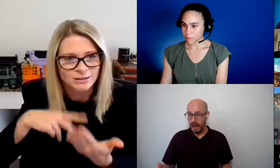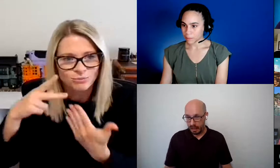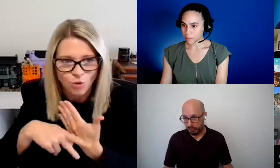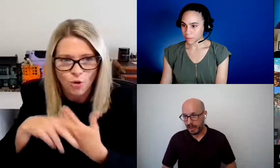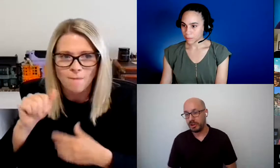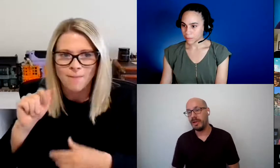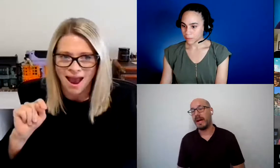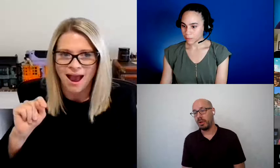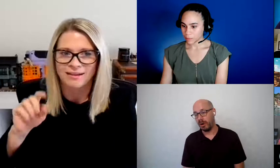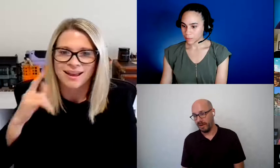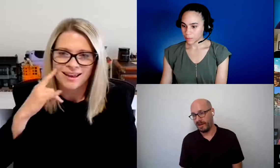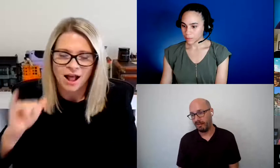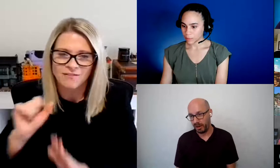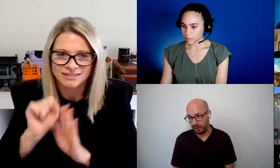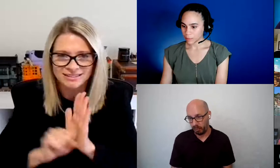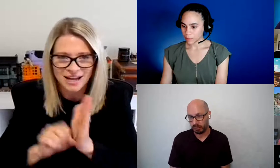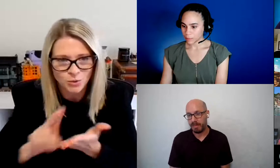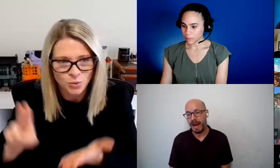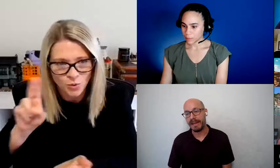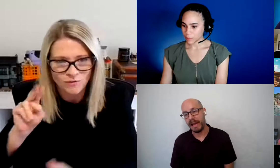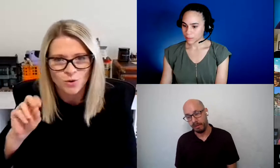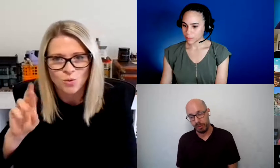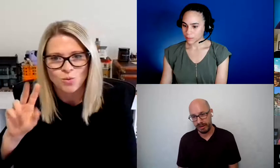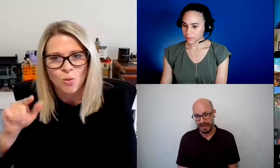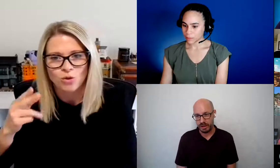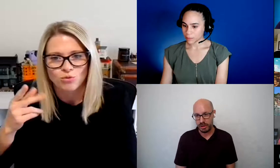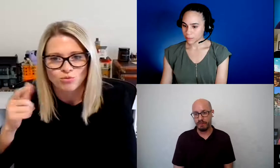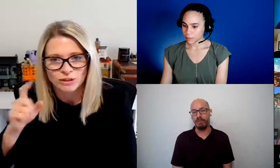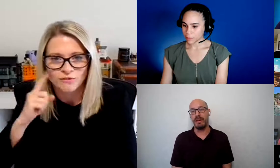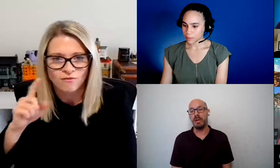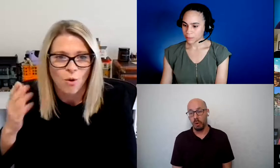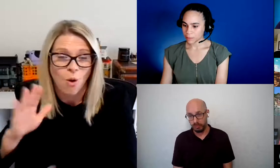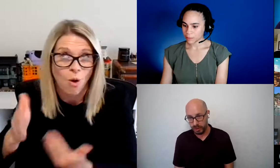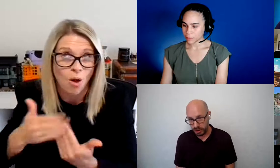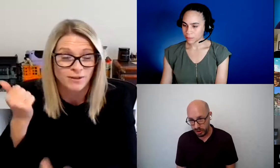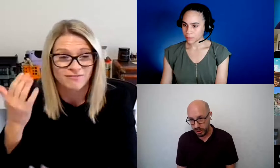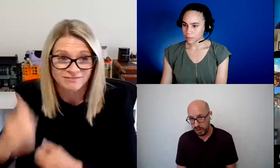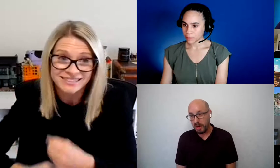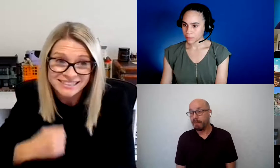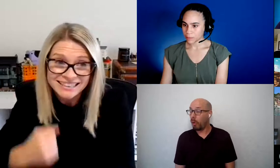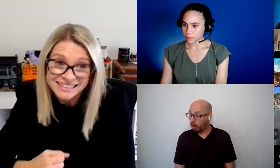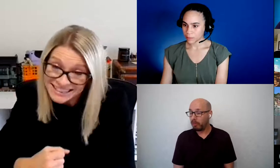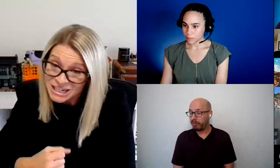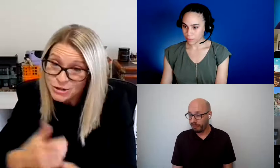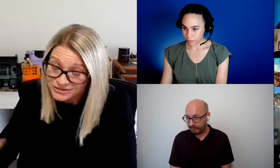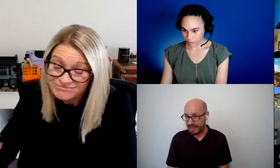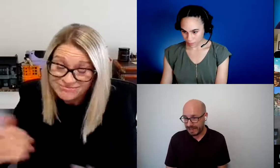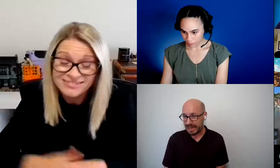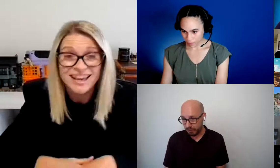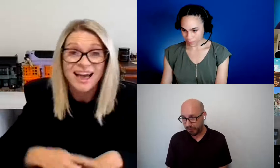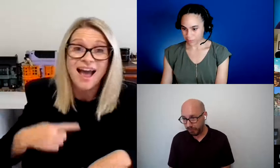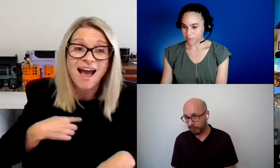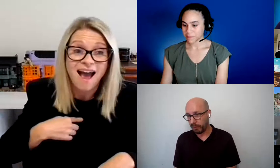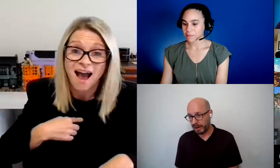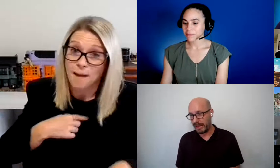As was mentioned, I taught in the deaf studies program at California State University Northridge for almost 15 years before